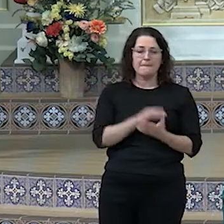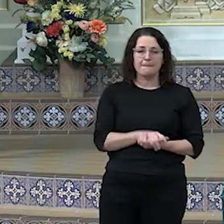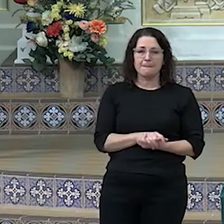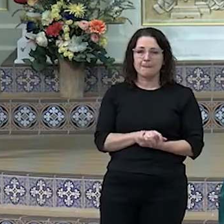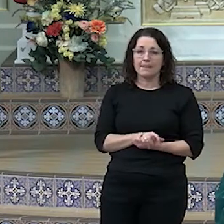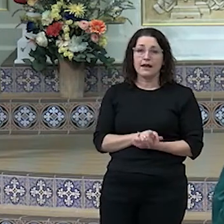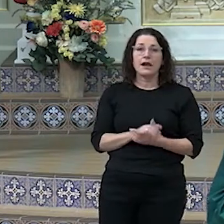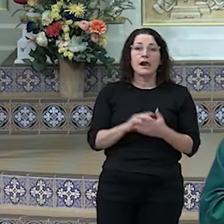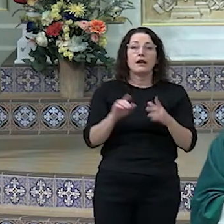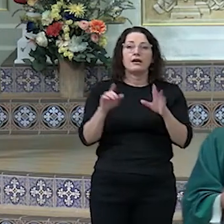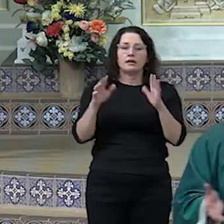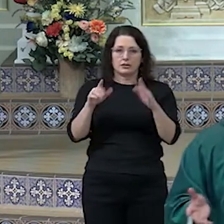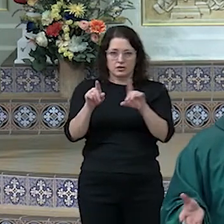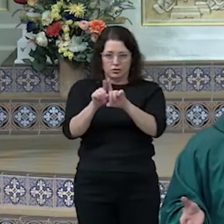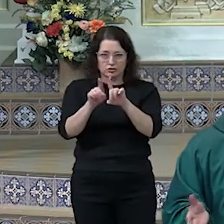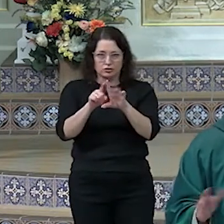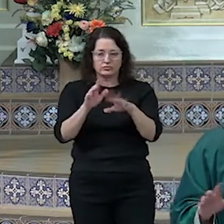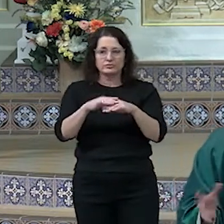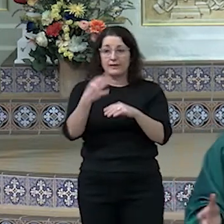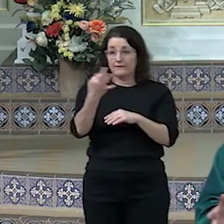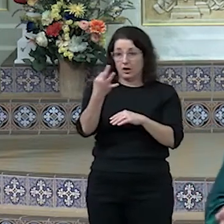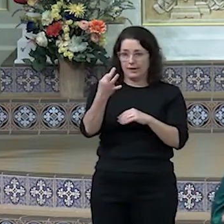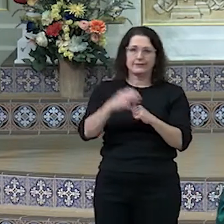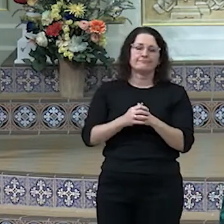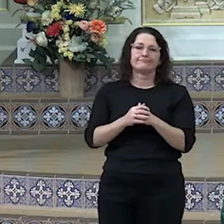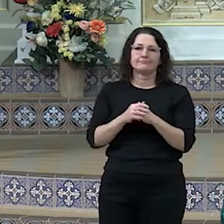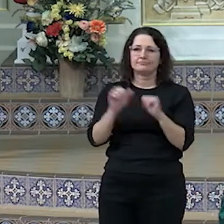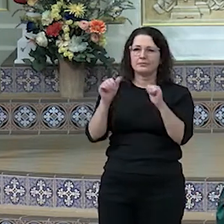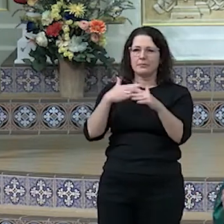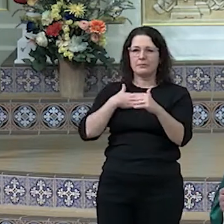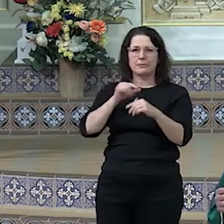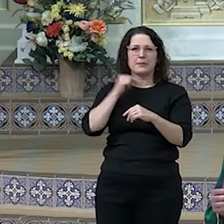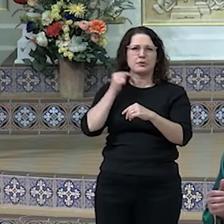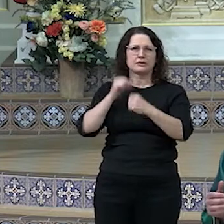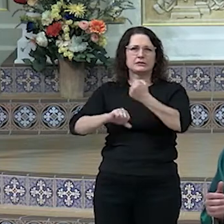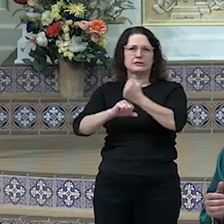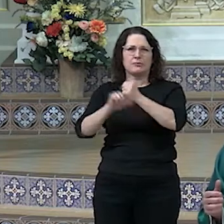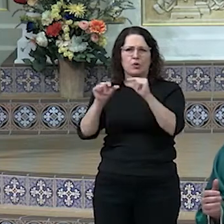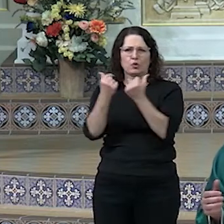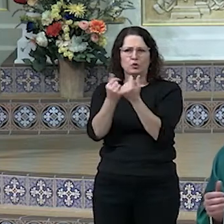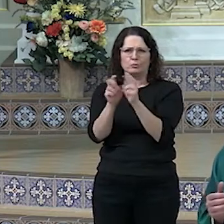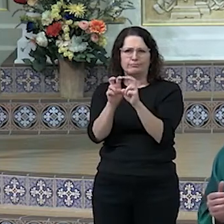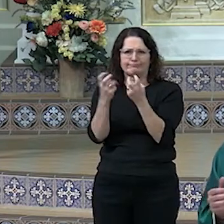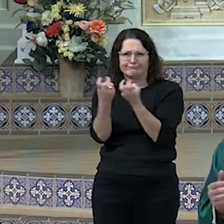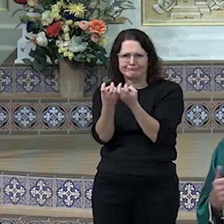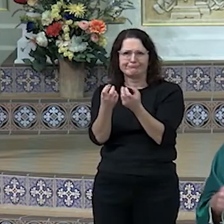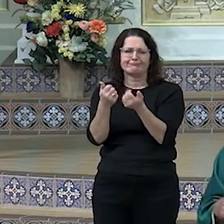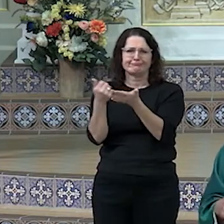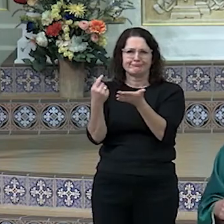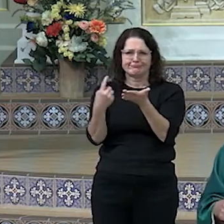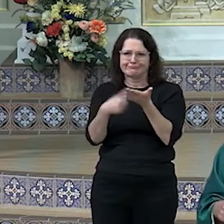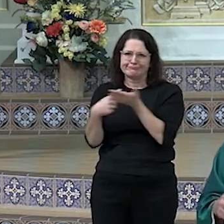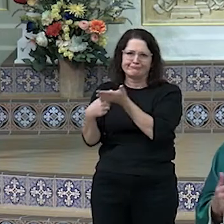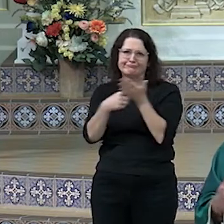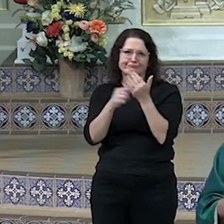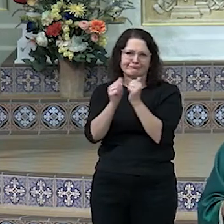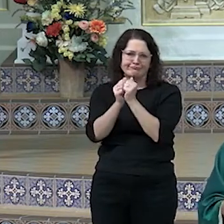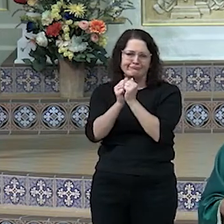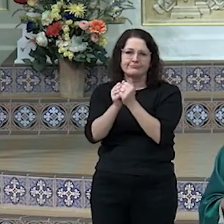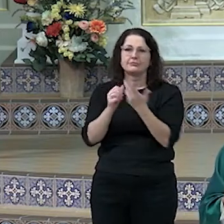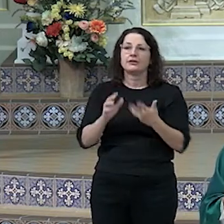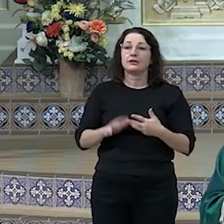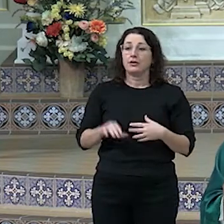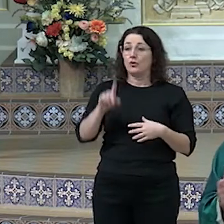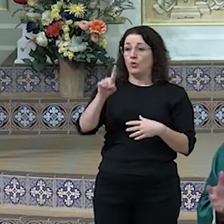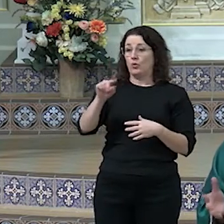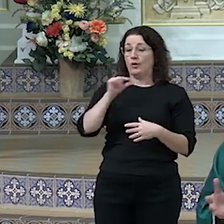also on Friday I gathered with my prayer group, my priest support group, and one of the